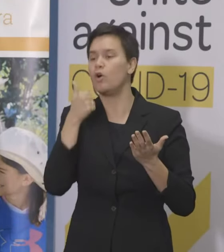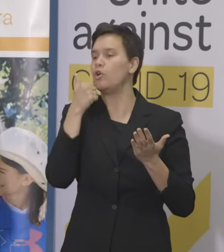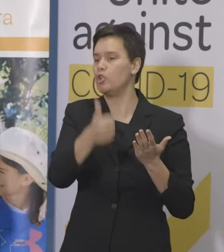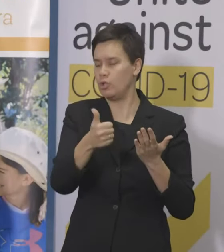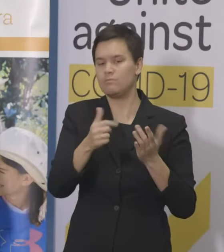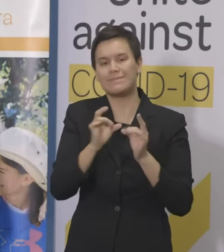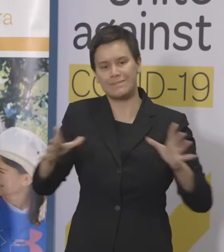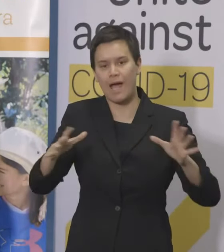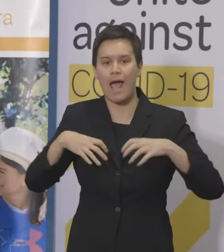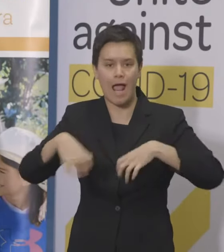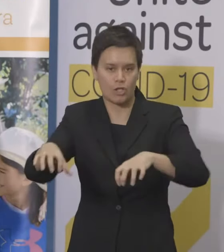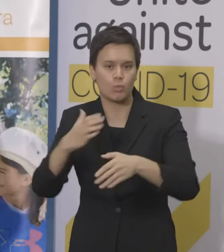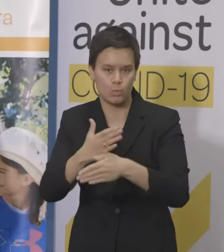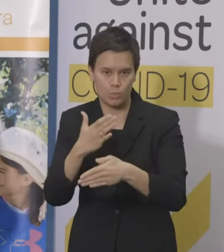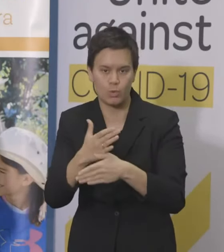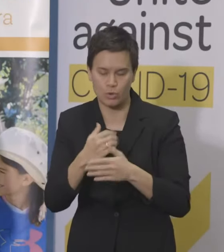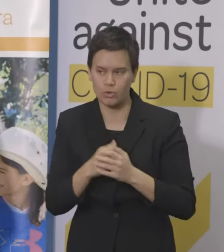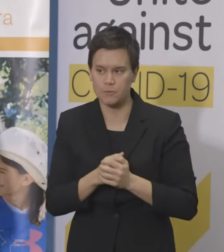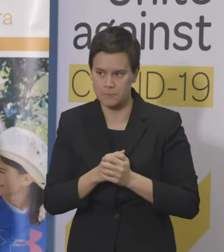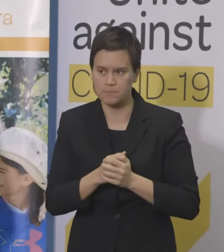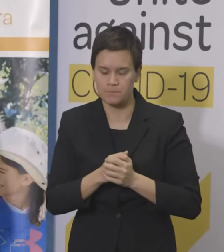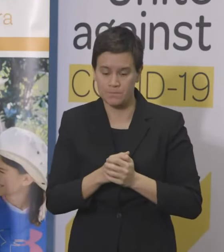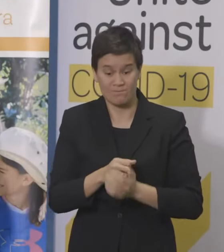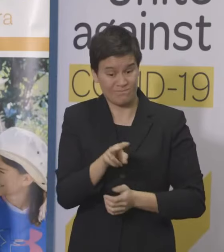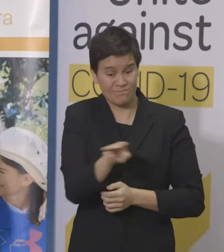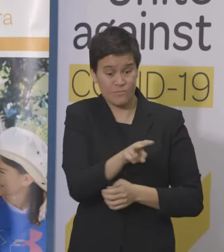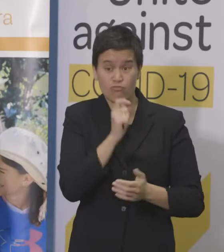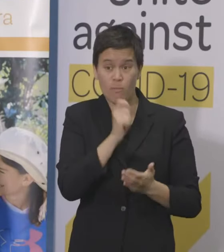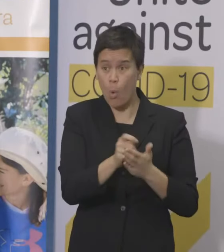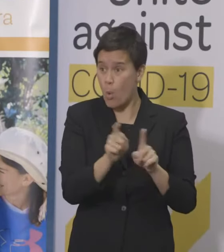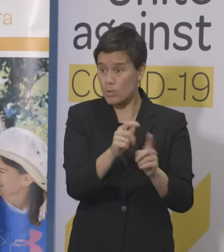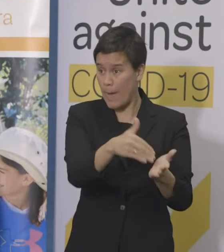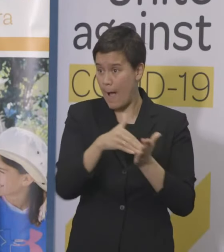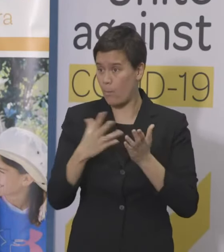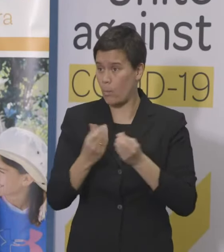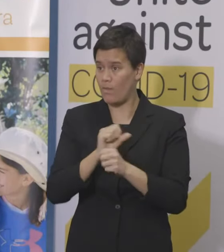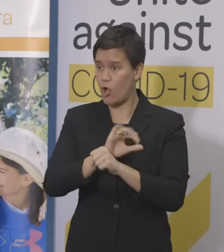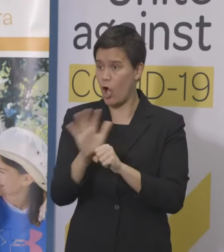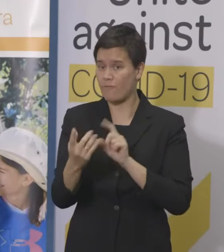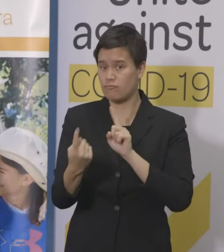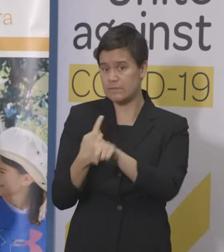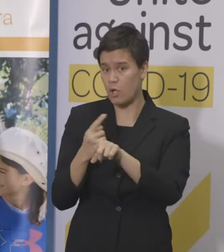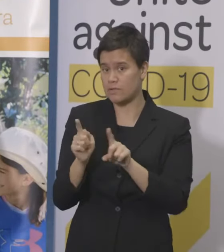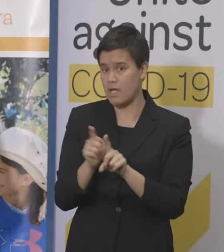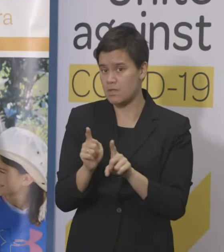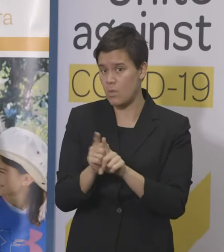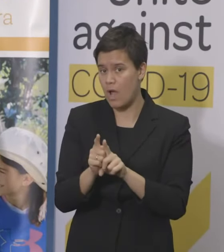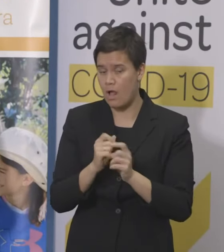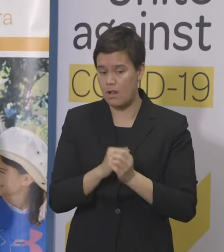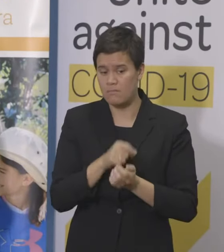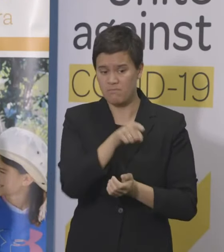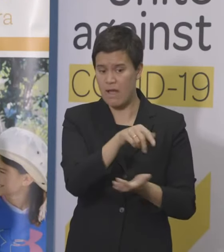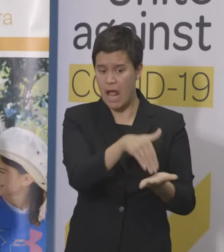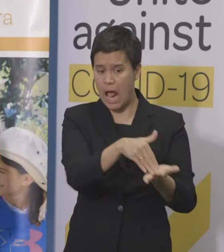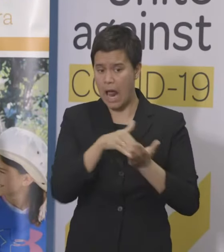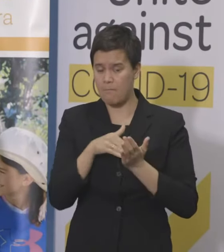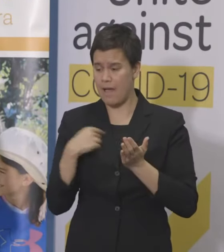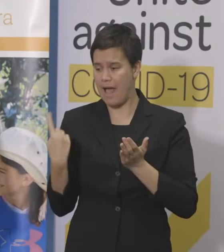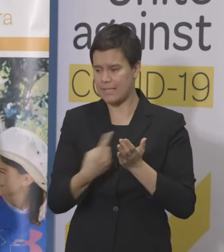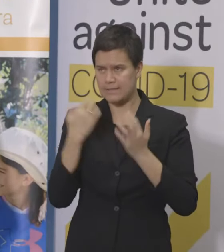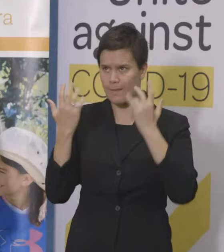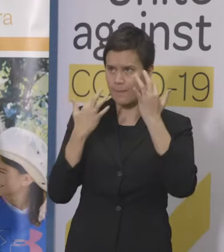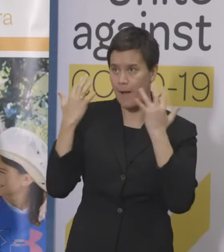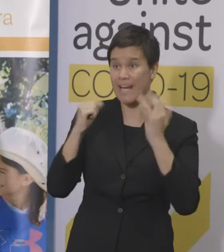those reviews are already informing our COVID-19 response, and particularly our preparation for